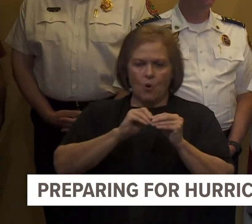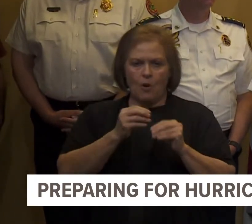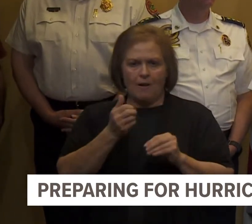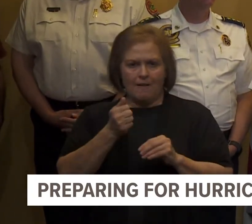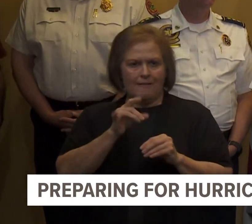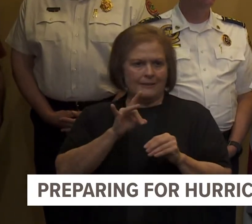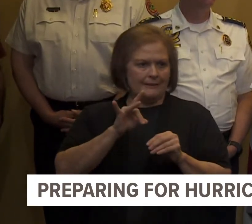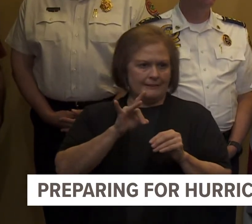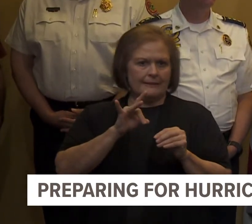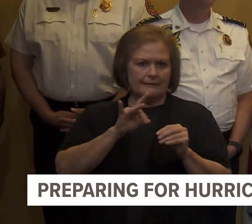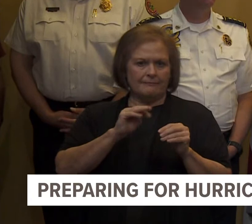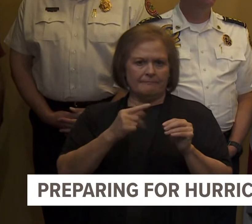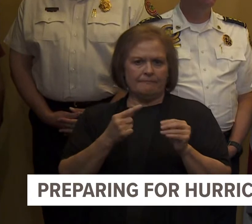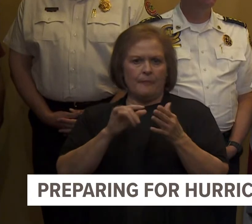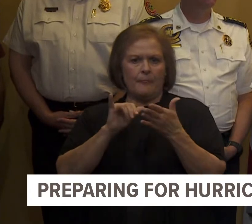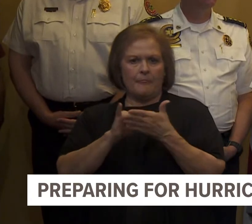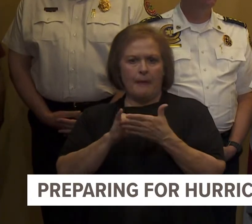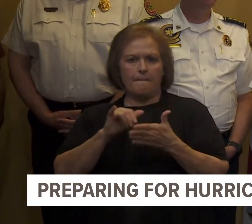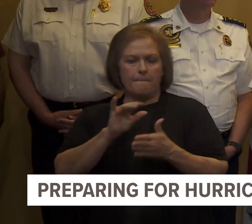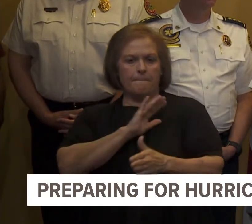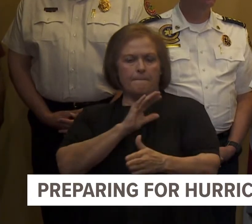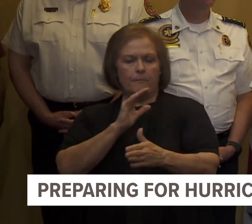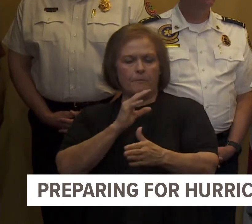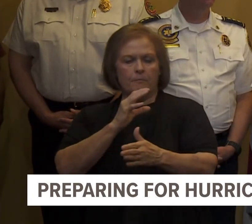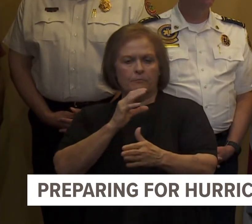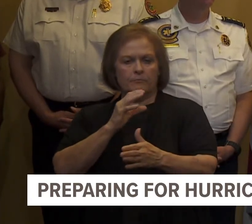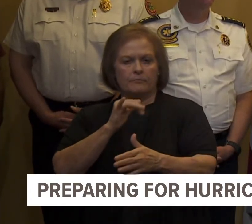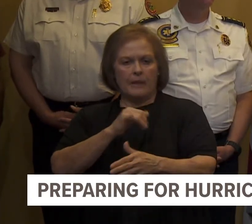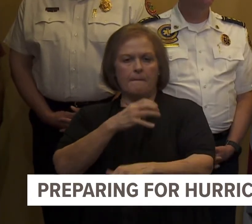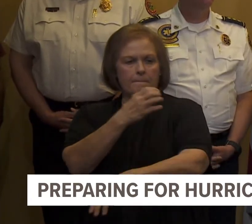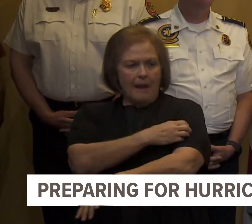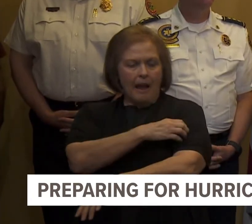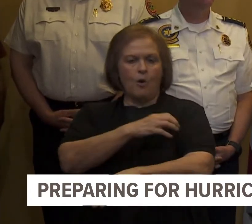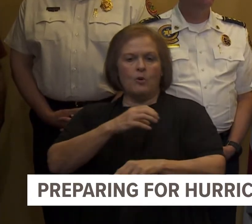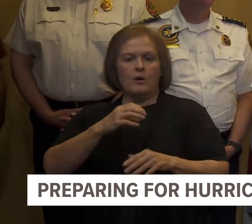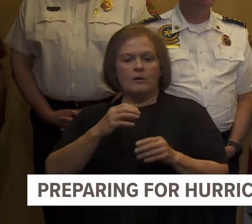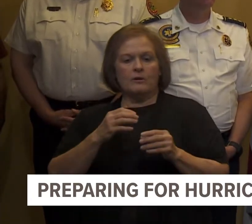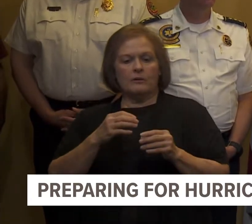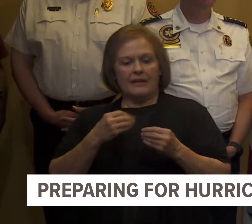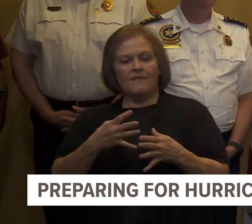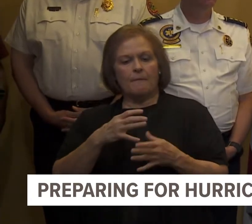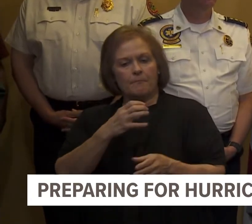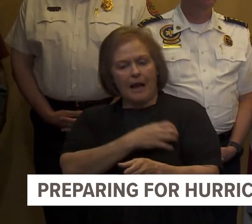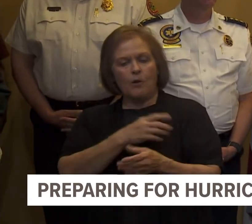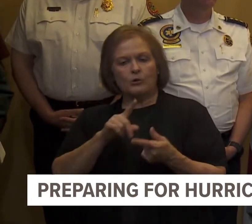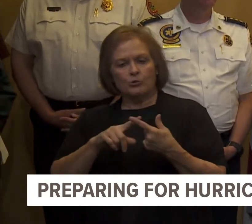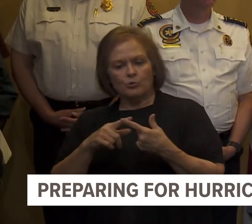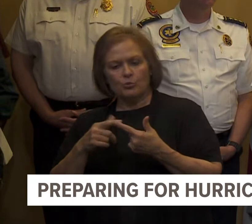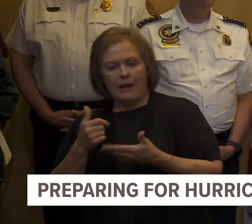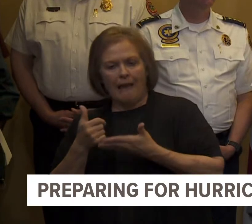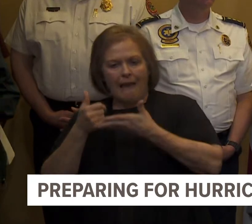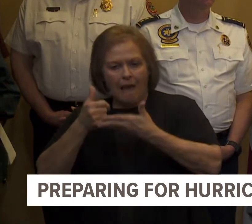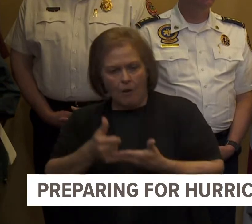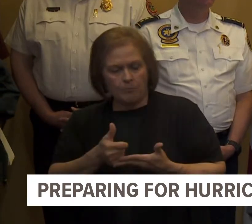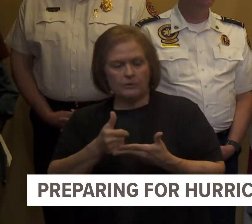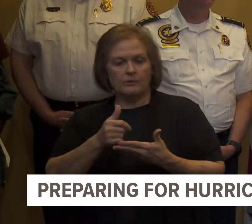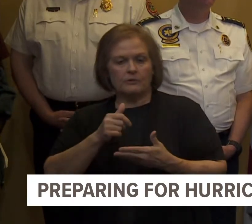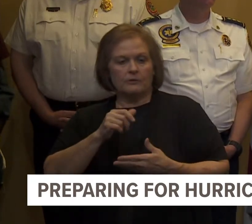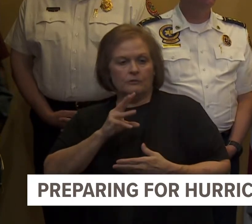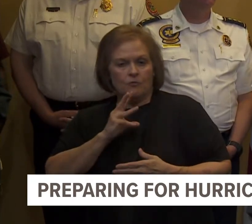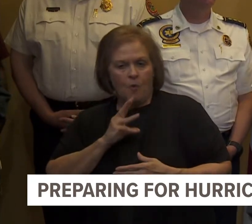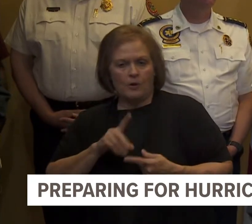us in a very, very good place relative to powering all our drainage pumps as well as our drinking